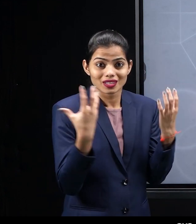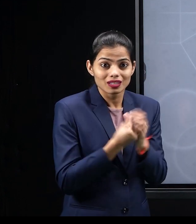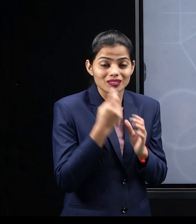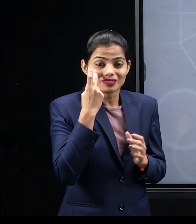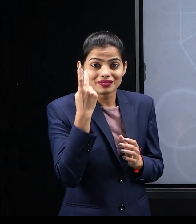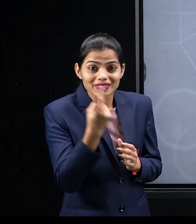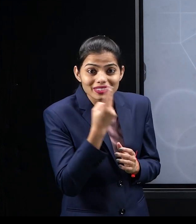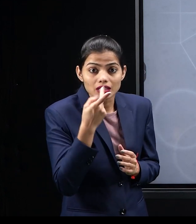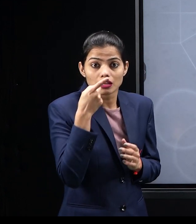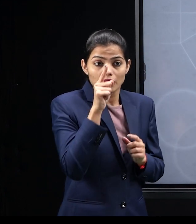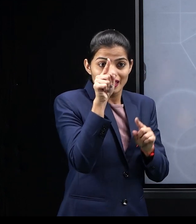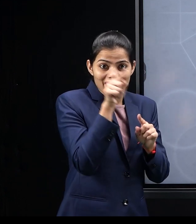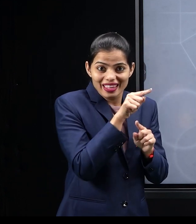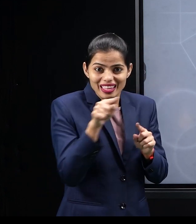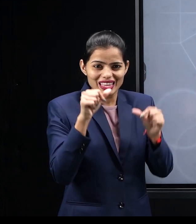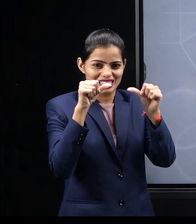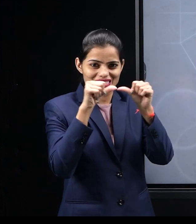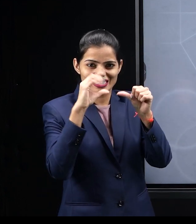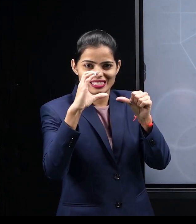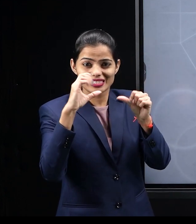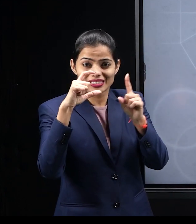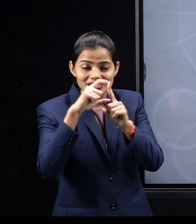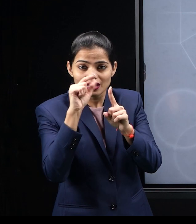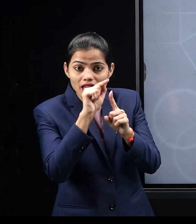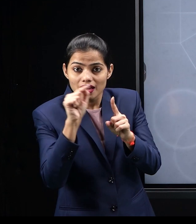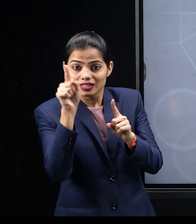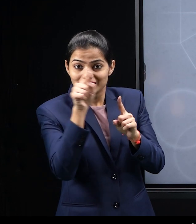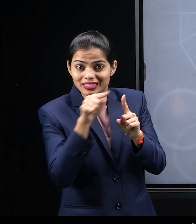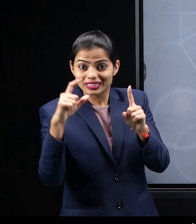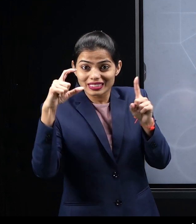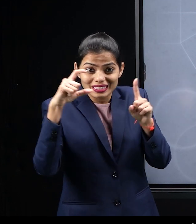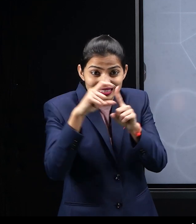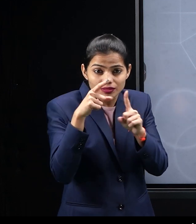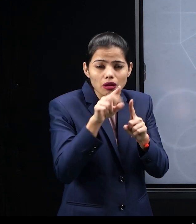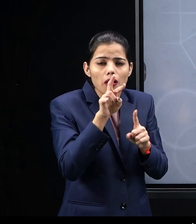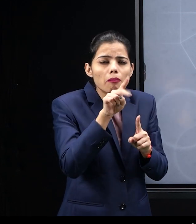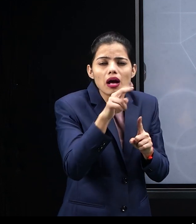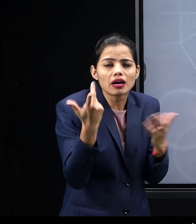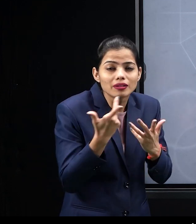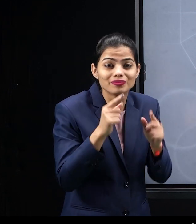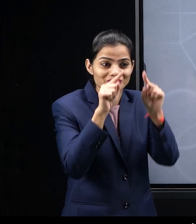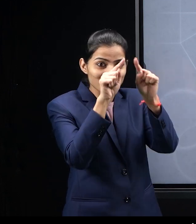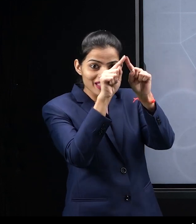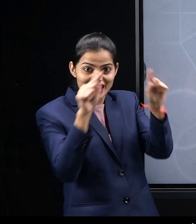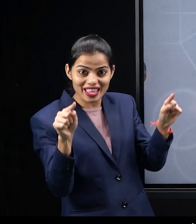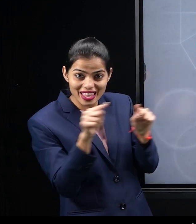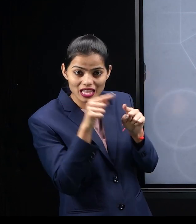We note that angle ACD is equal to angle D, which means that in triangle BCD,